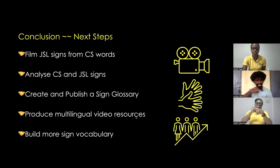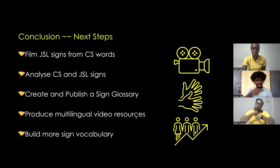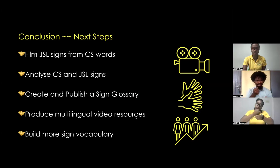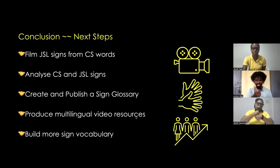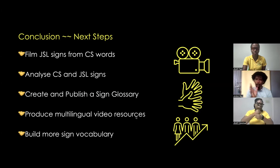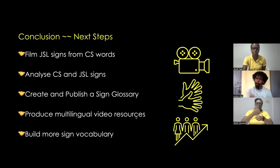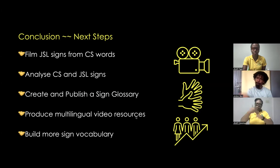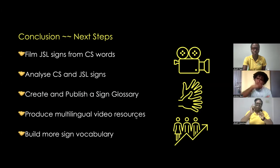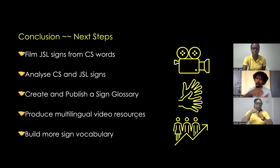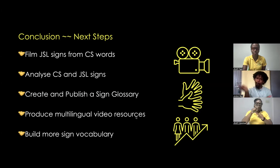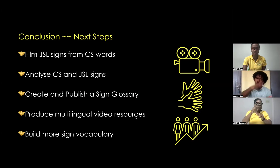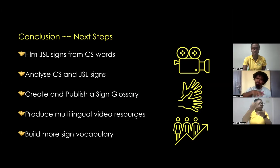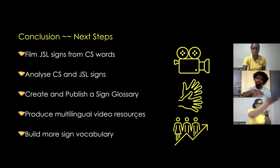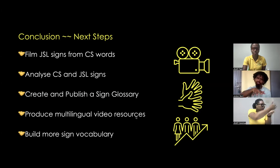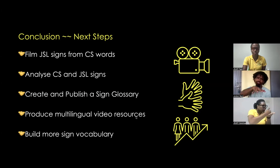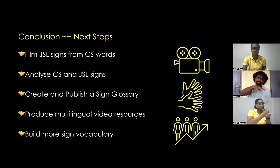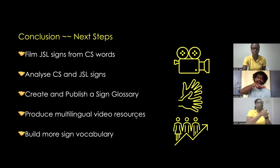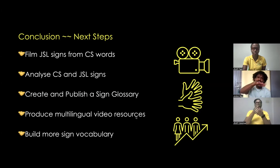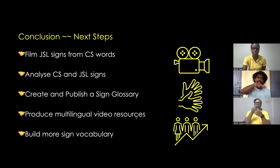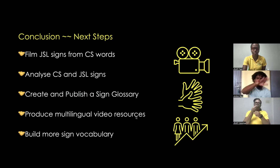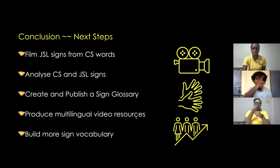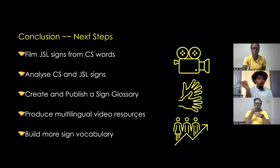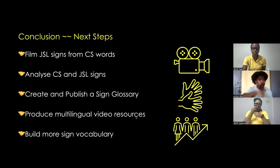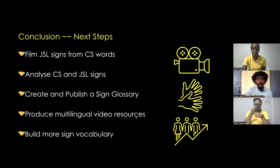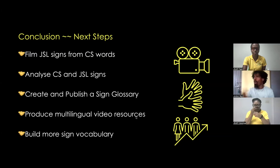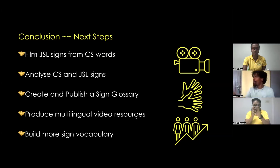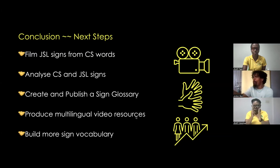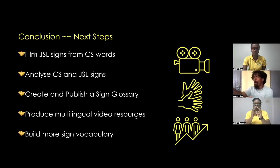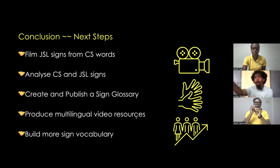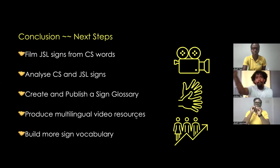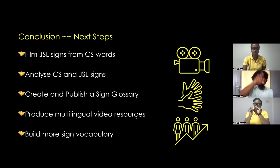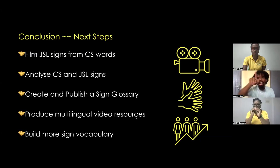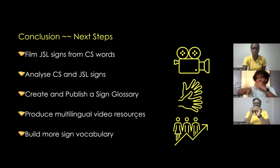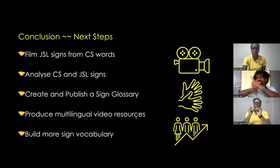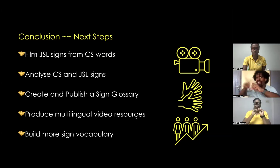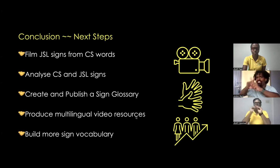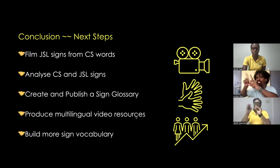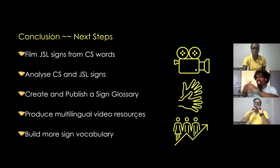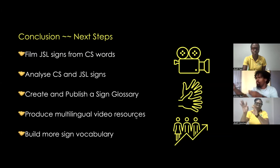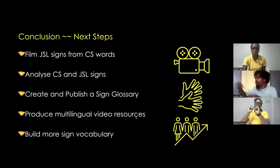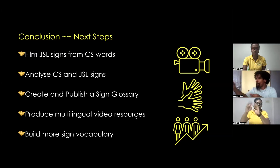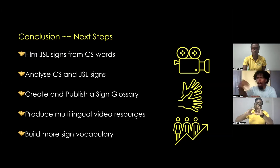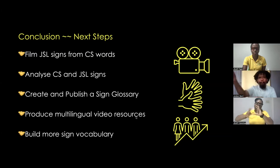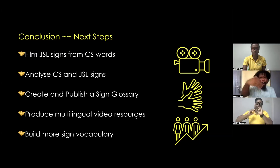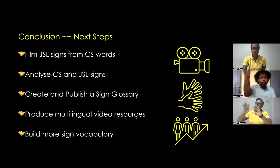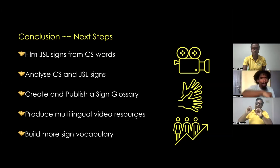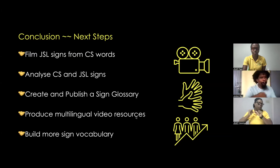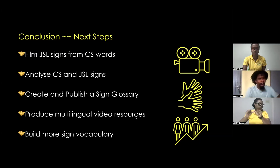signing. We want to increase that when we collect our data to make some more videos and post